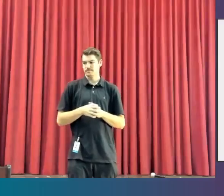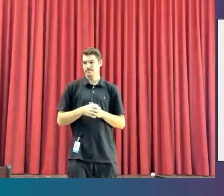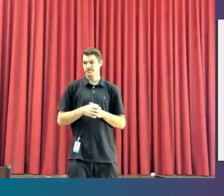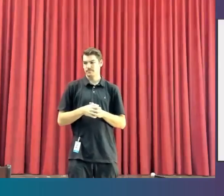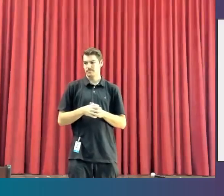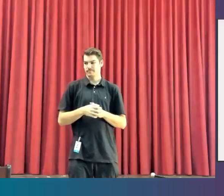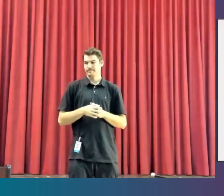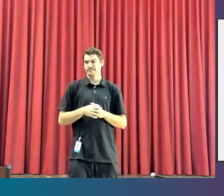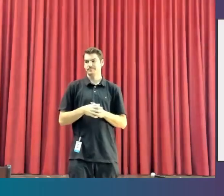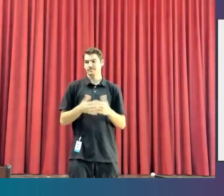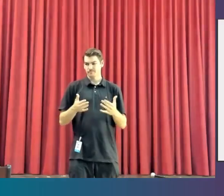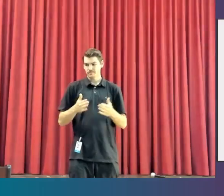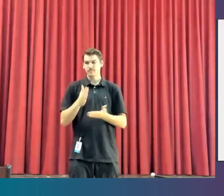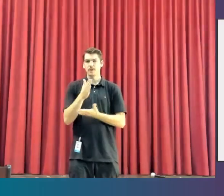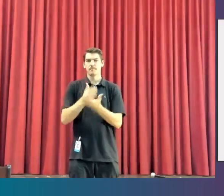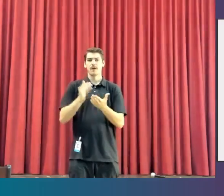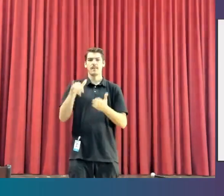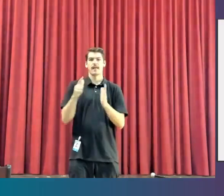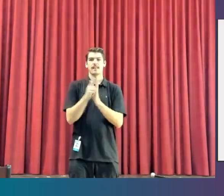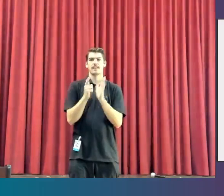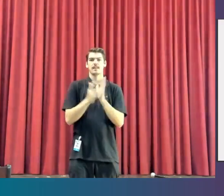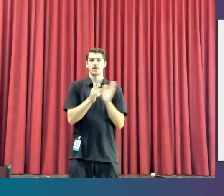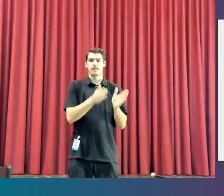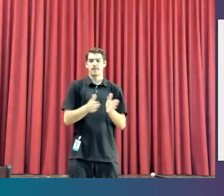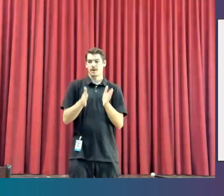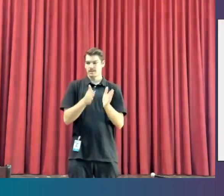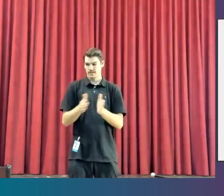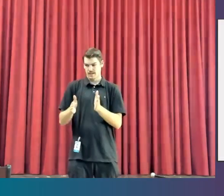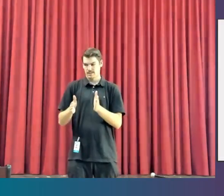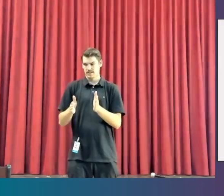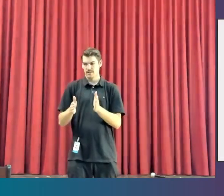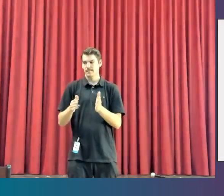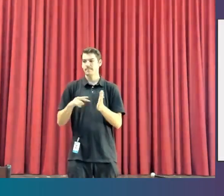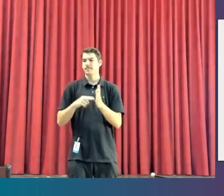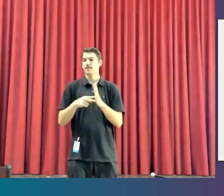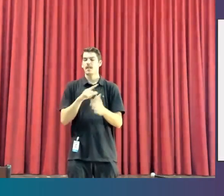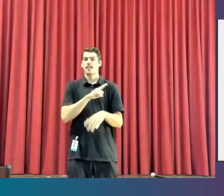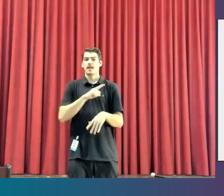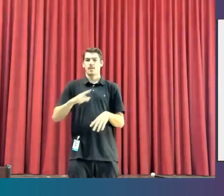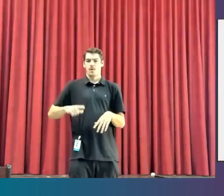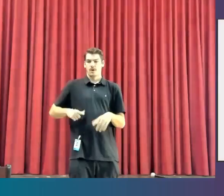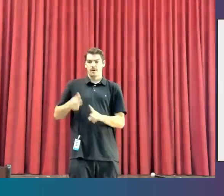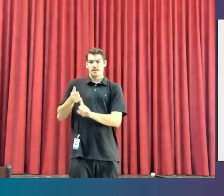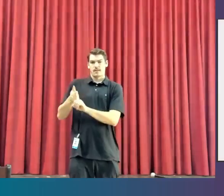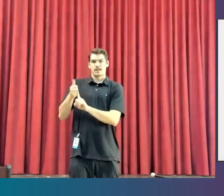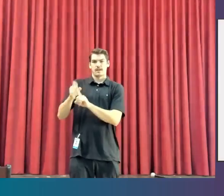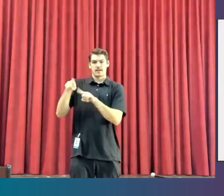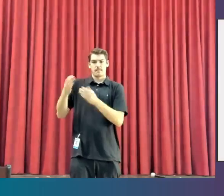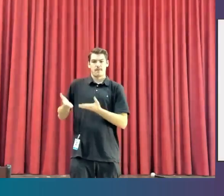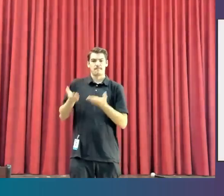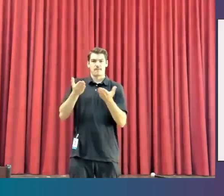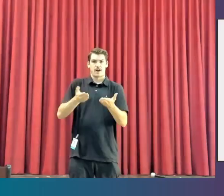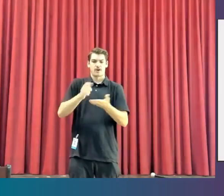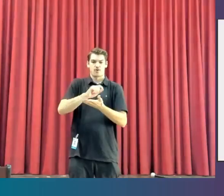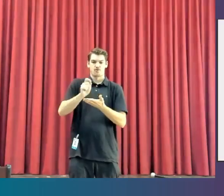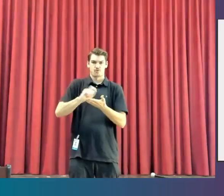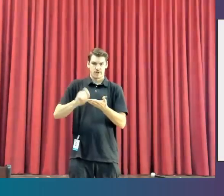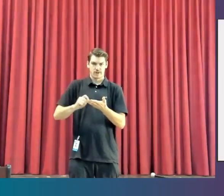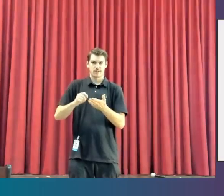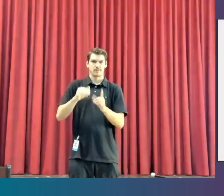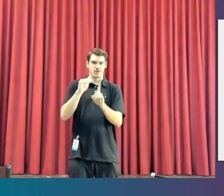So part of that legal process is that landlords have to provide a written notice, an